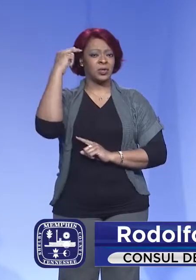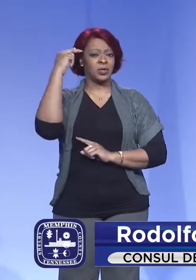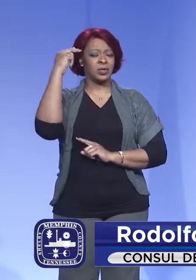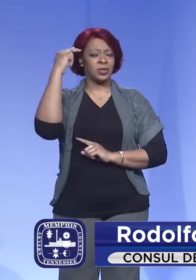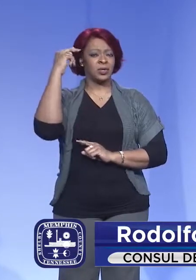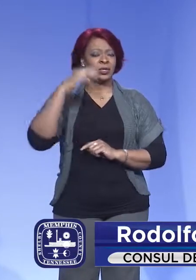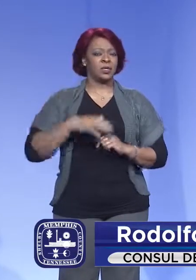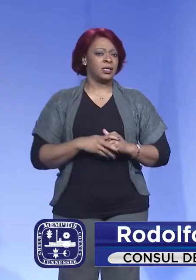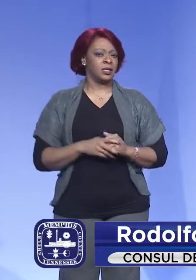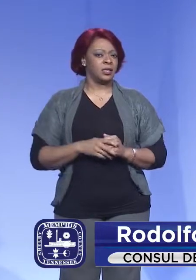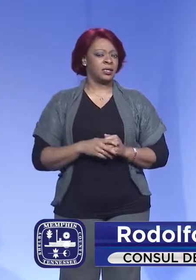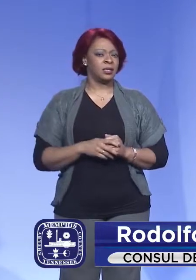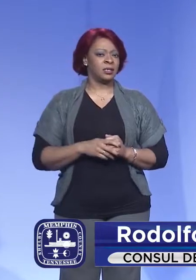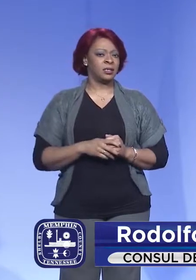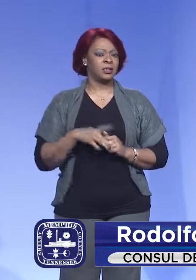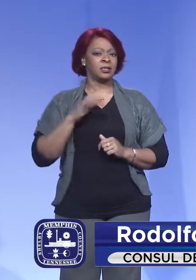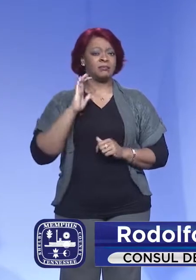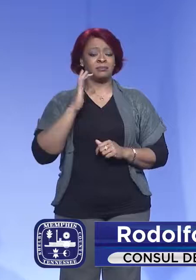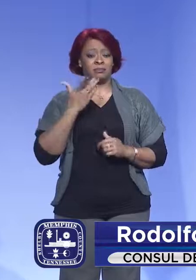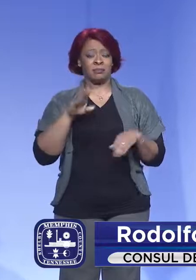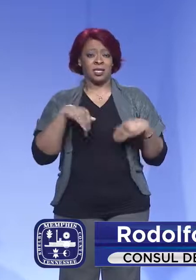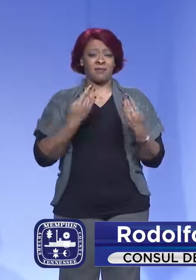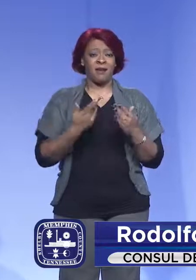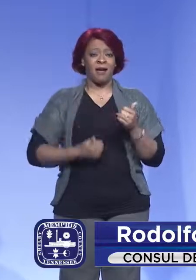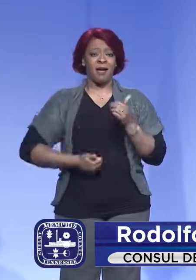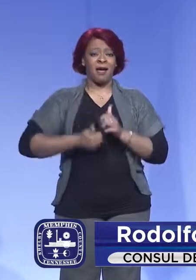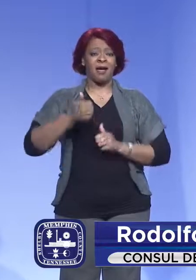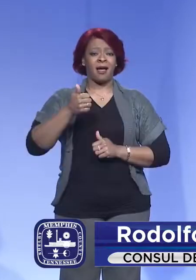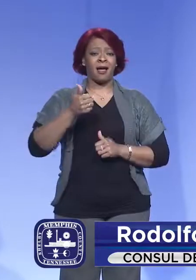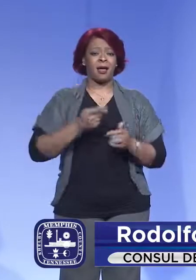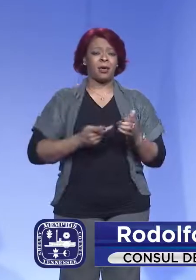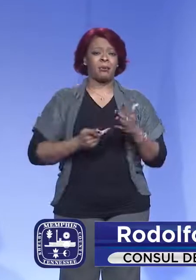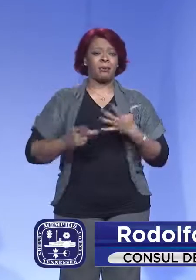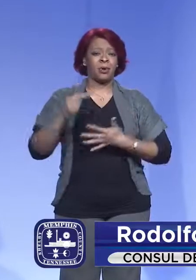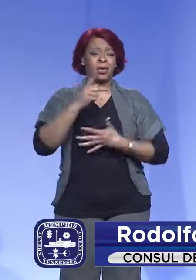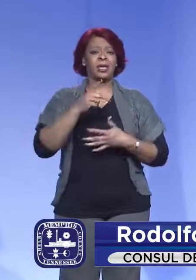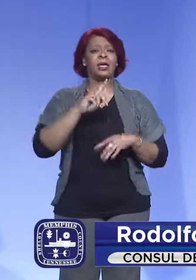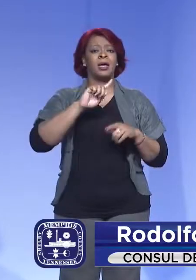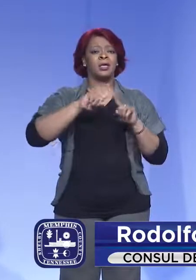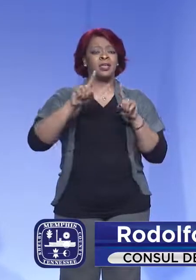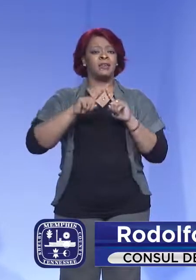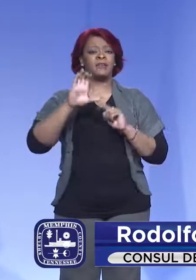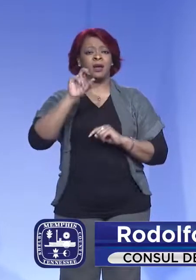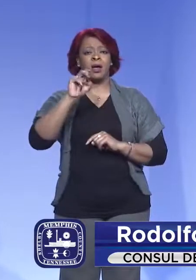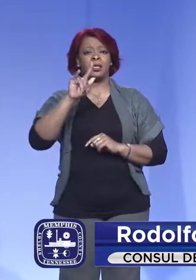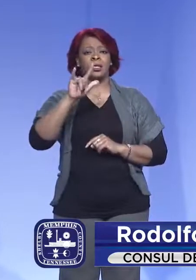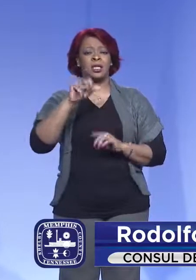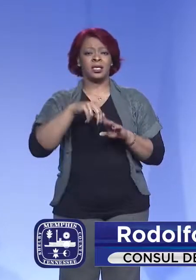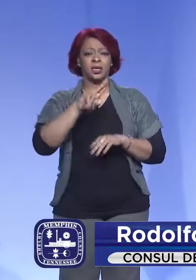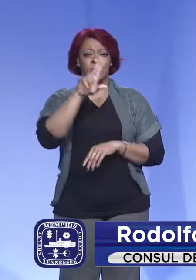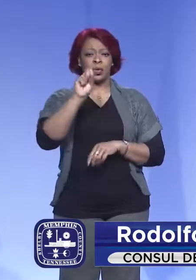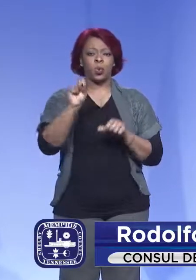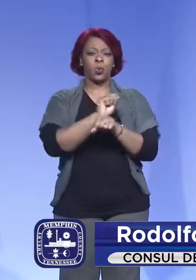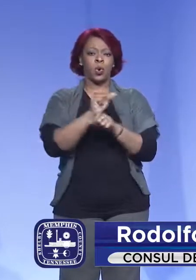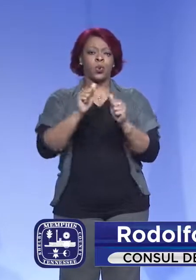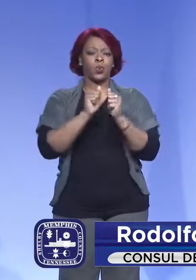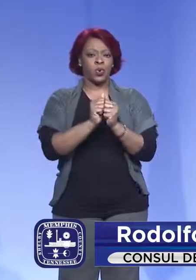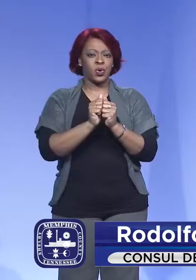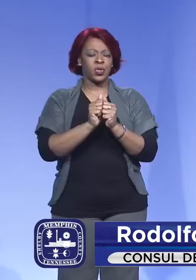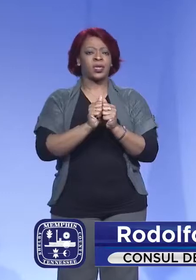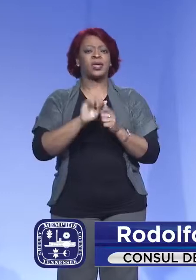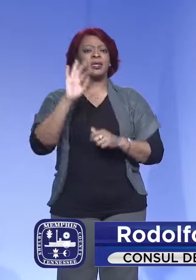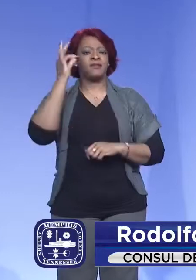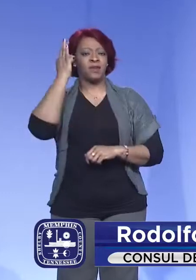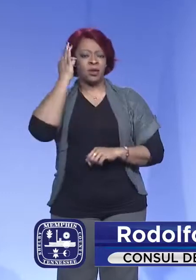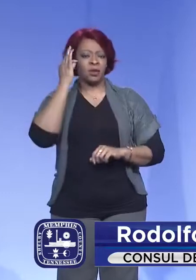public is a high priority. All the Mexican consulates in the United States, 50 of them, are working with the federal